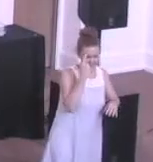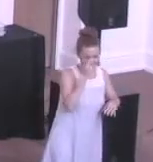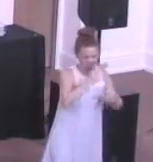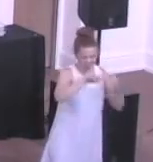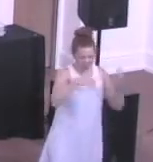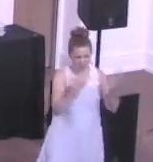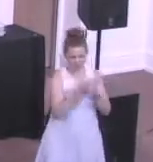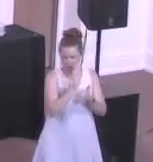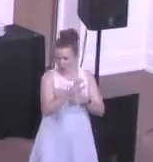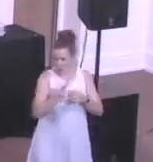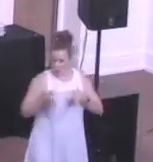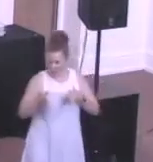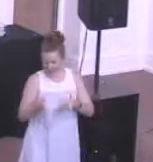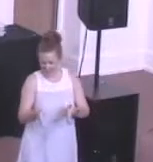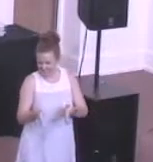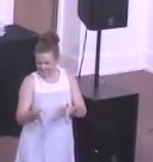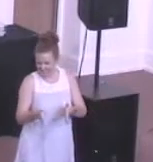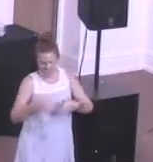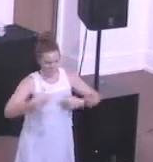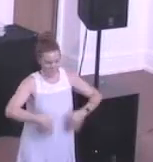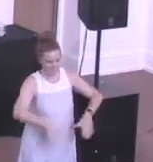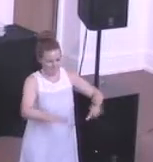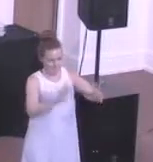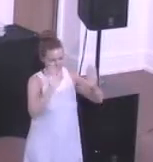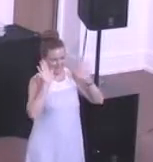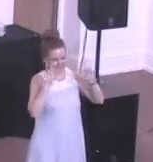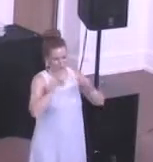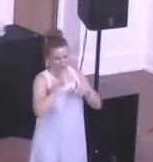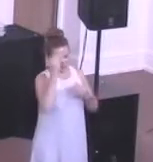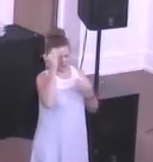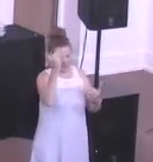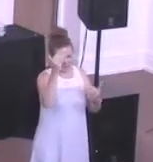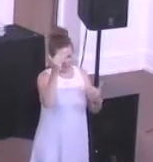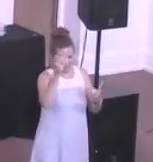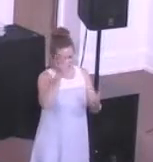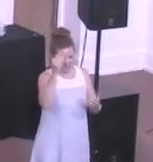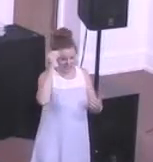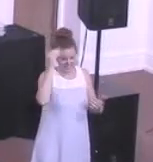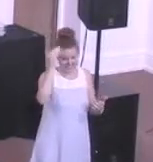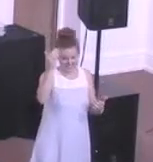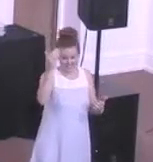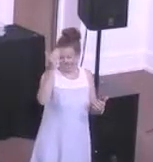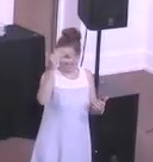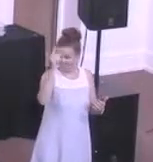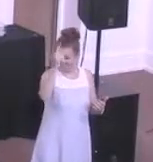your ways, submit to him. And